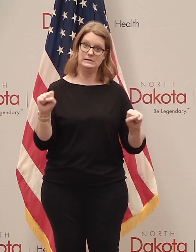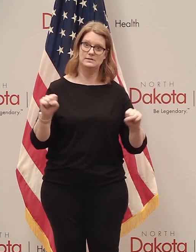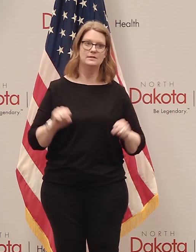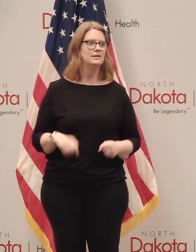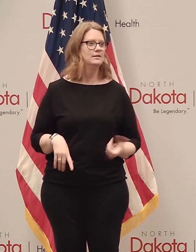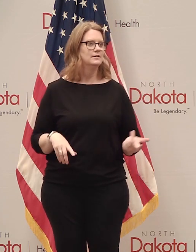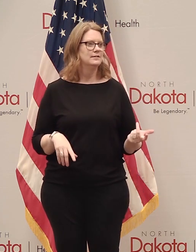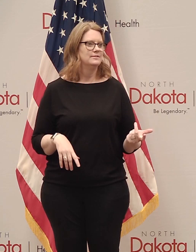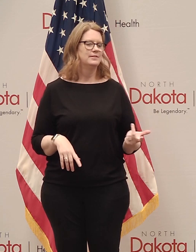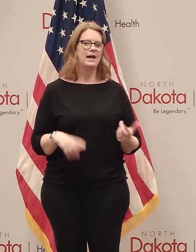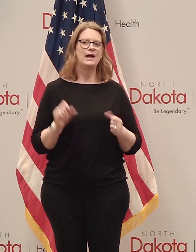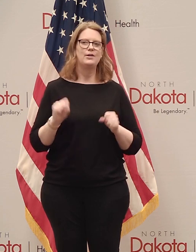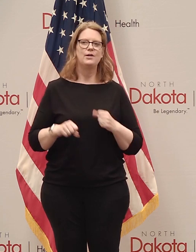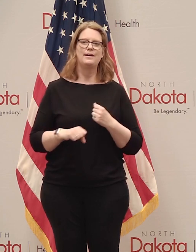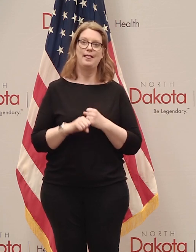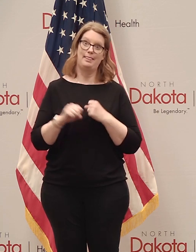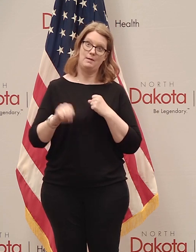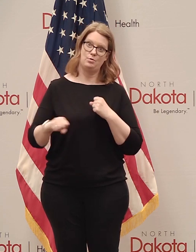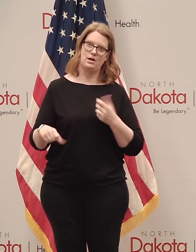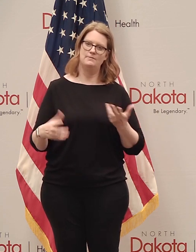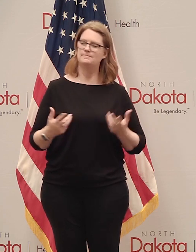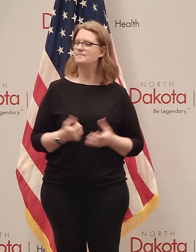I suppose I could elaborate.